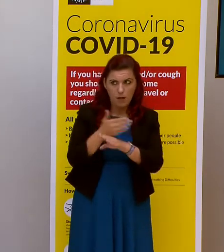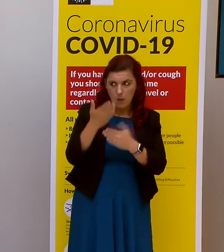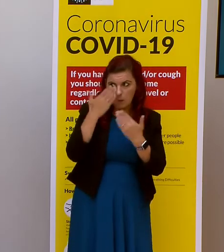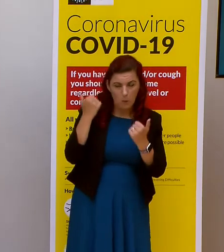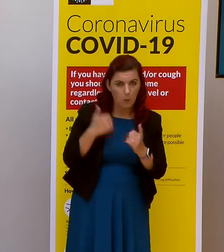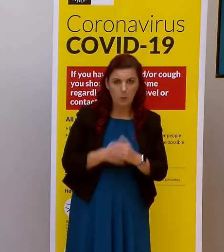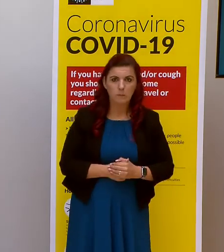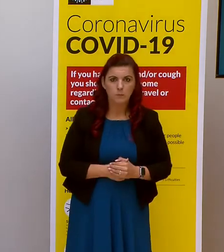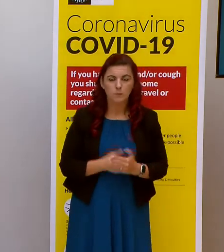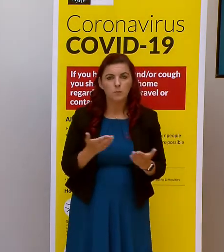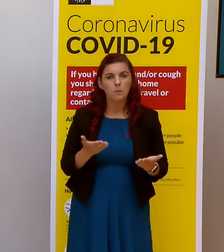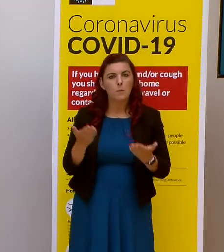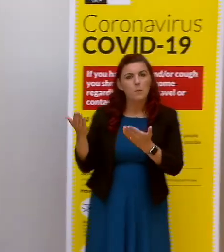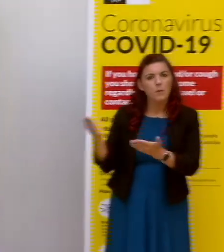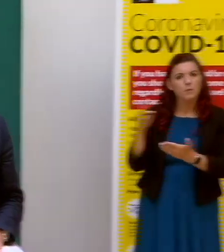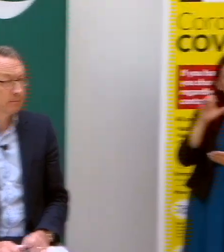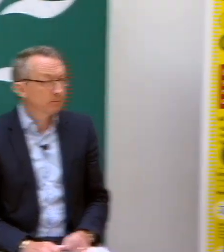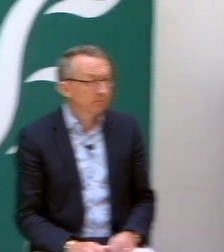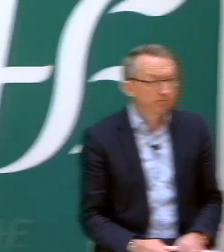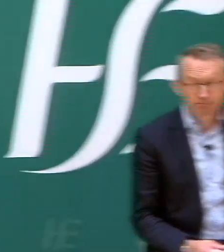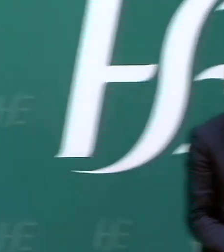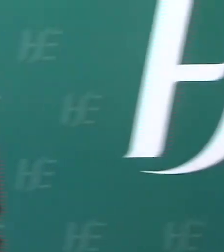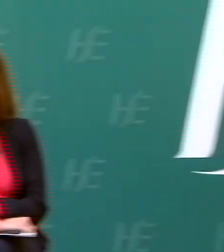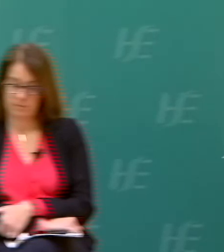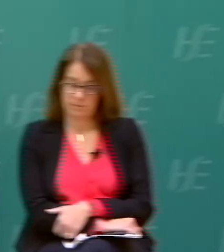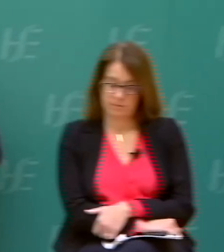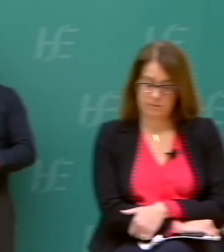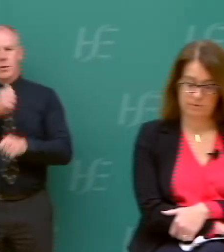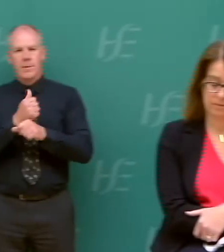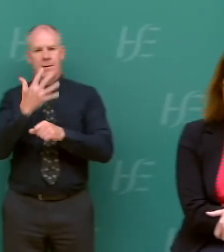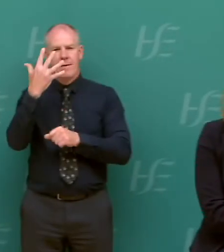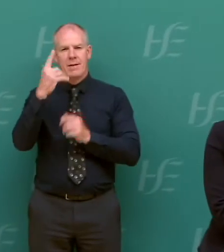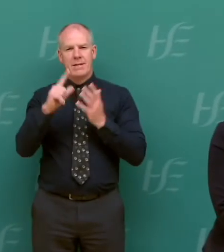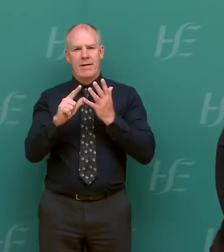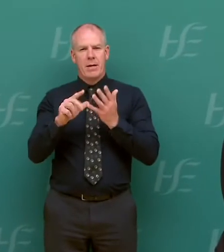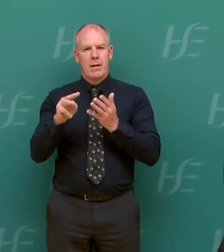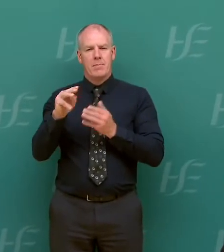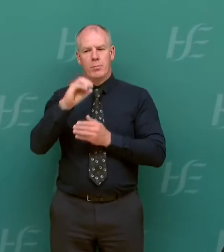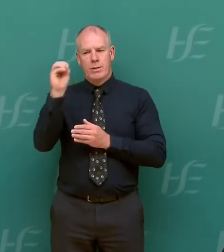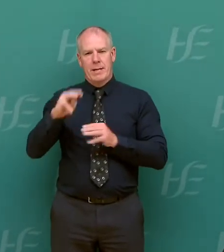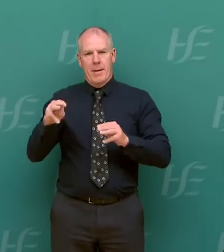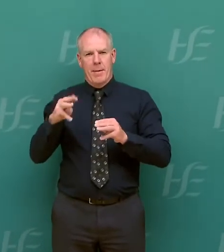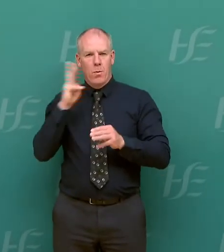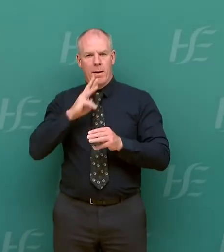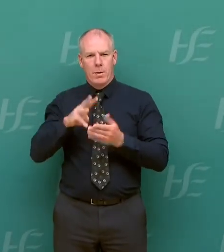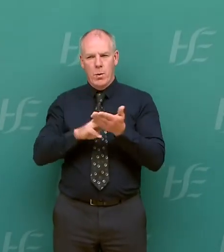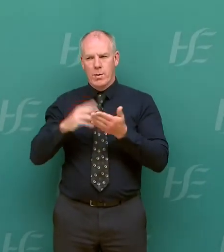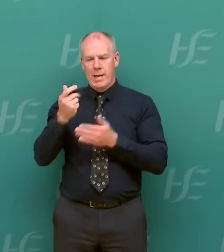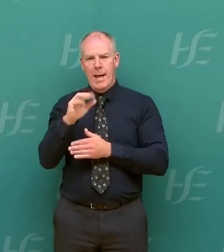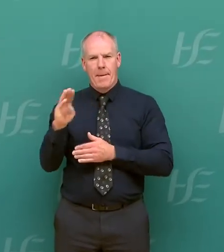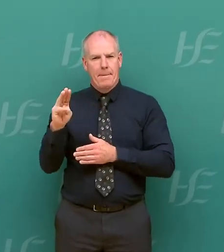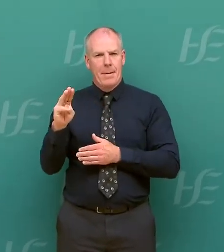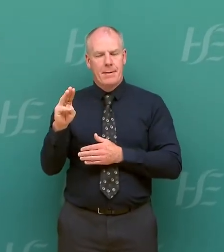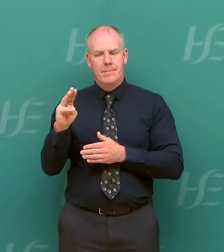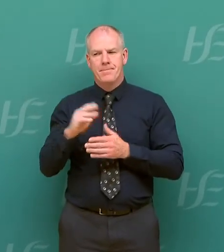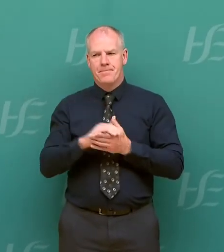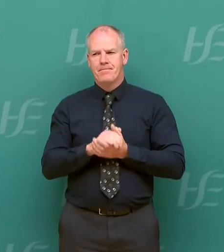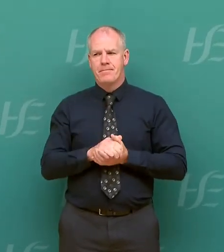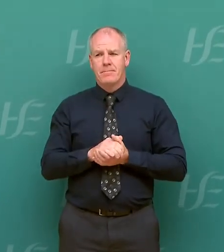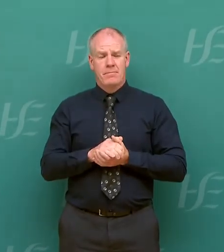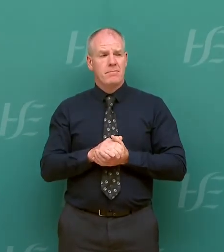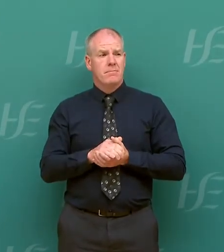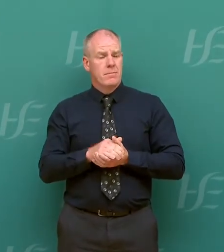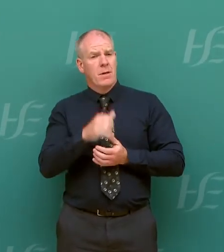Okay, Paul, the 57% uptake on the app. Yeah, just briefly on the app, on the uptake as well. I mean, just to